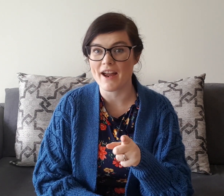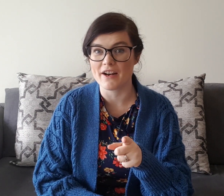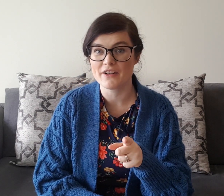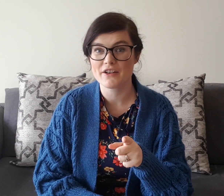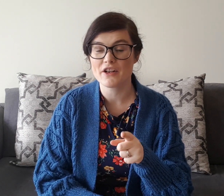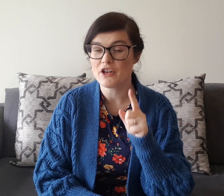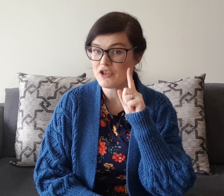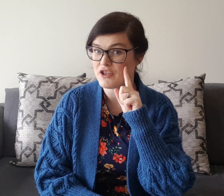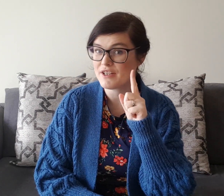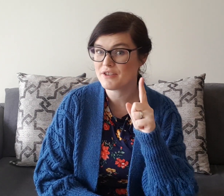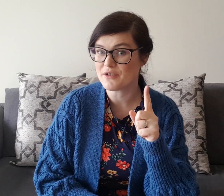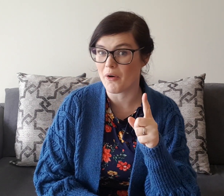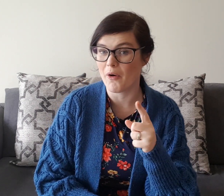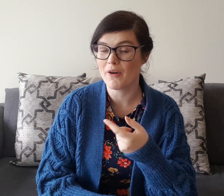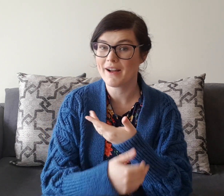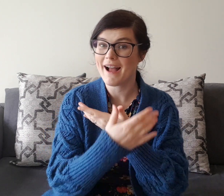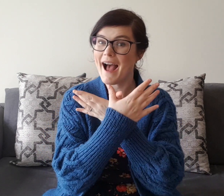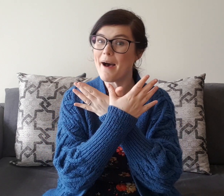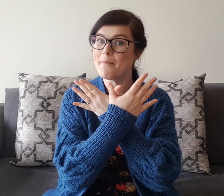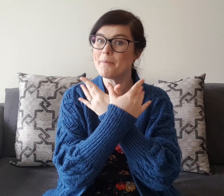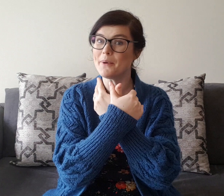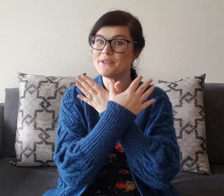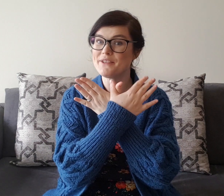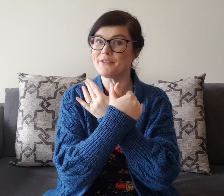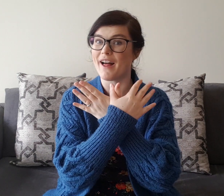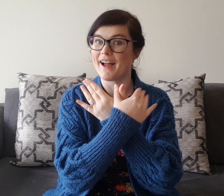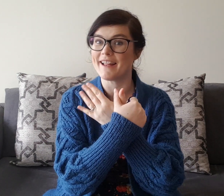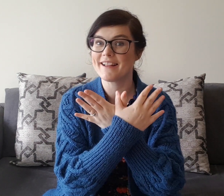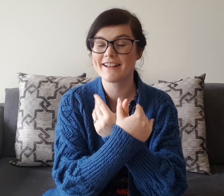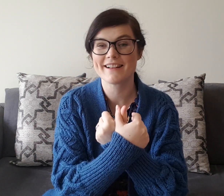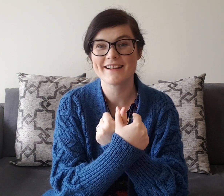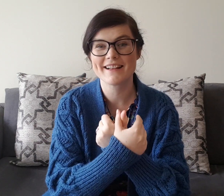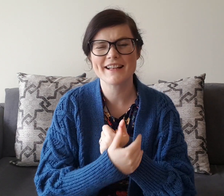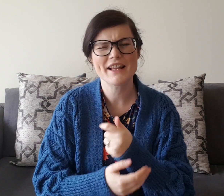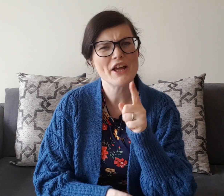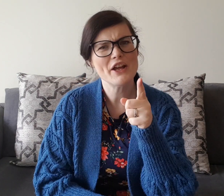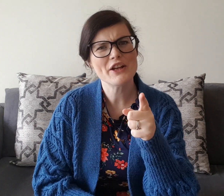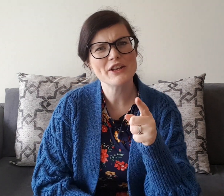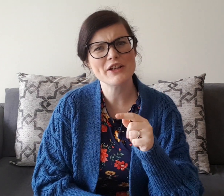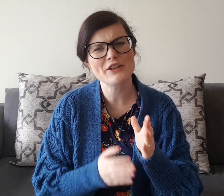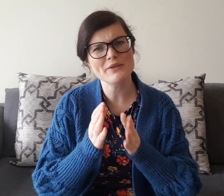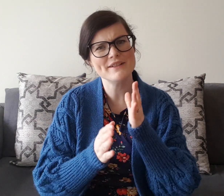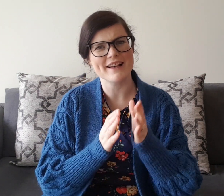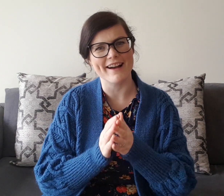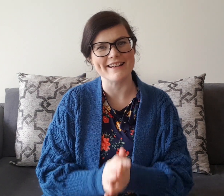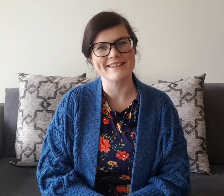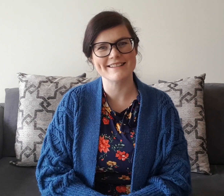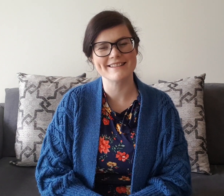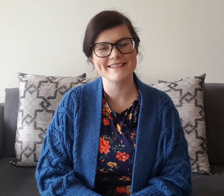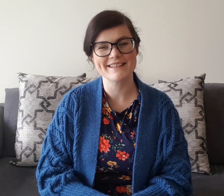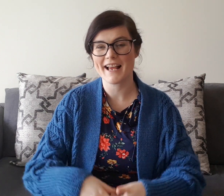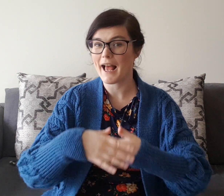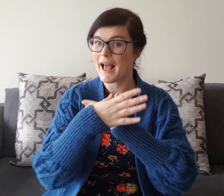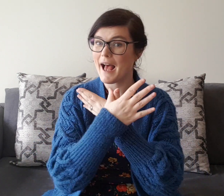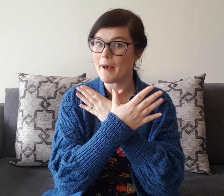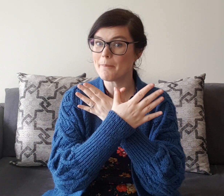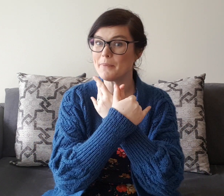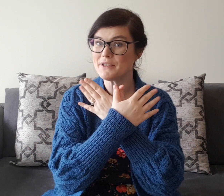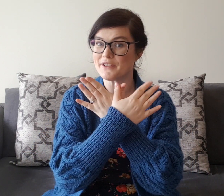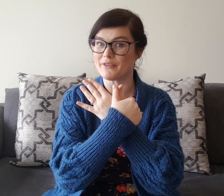There she saw a butterfly. Can you sign? A